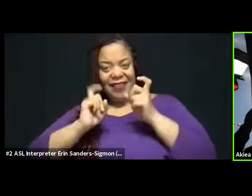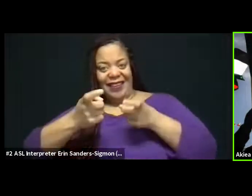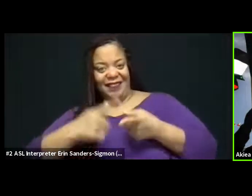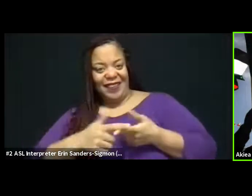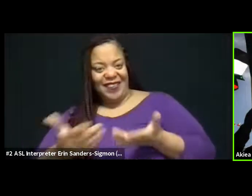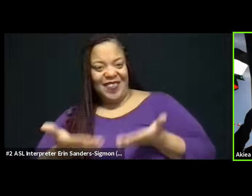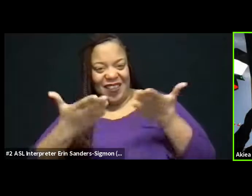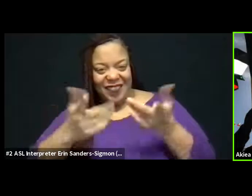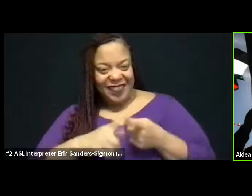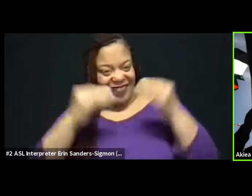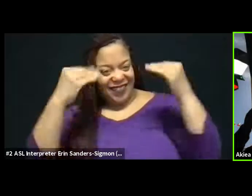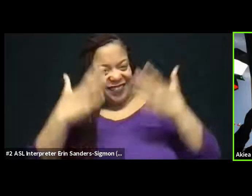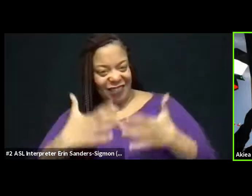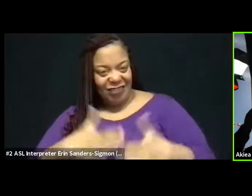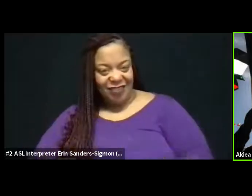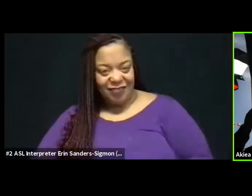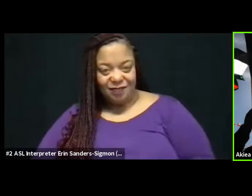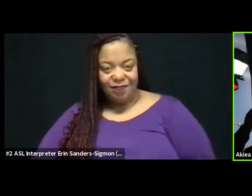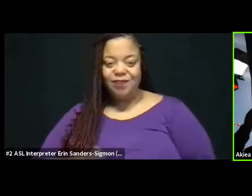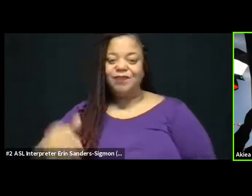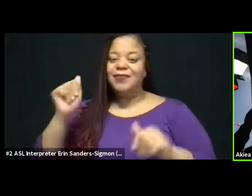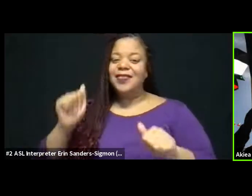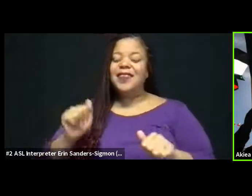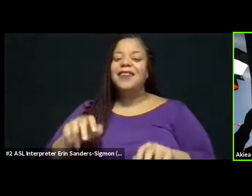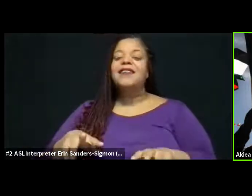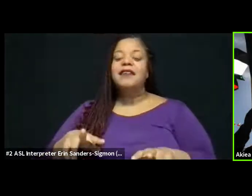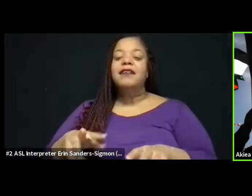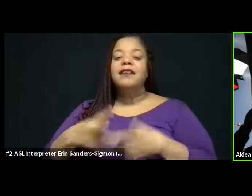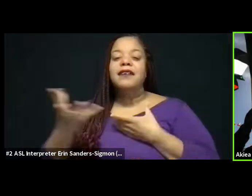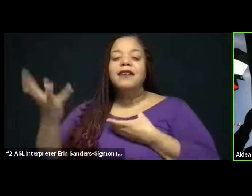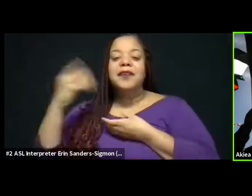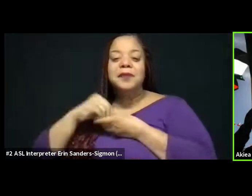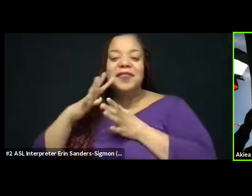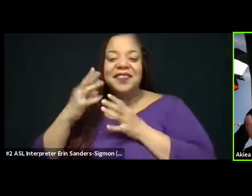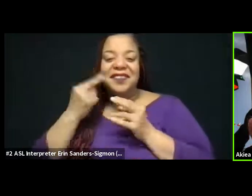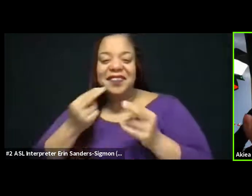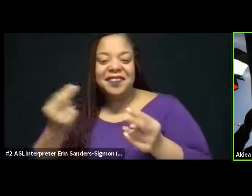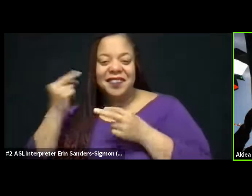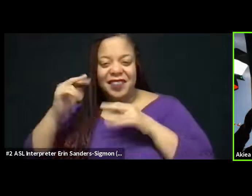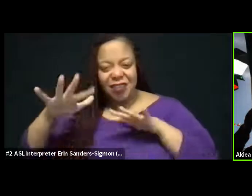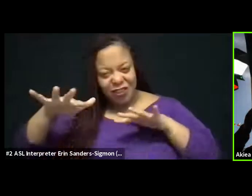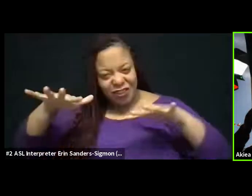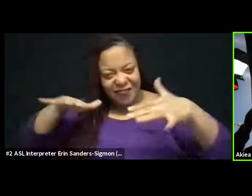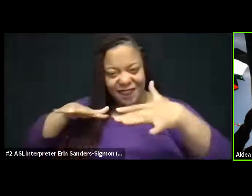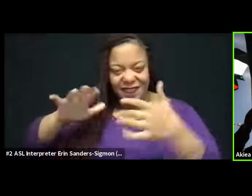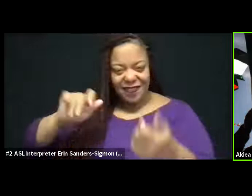up, we have some things that we need to shift and change. And then how can we do that